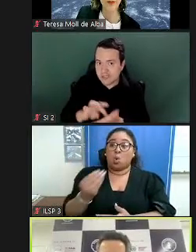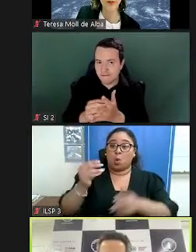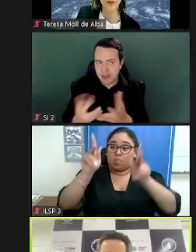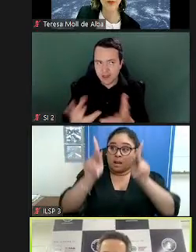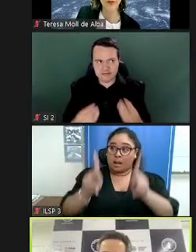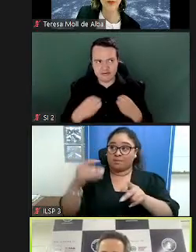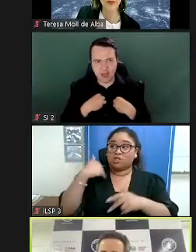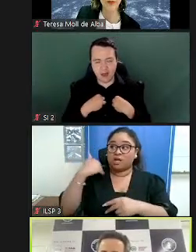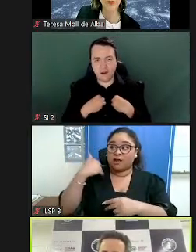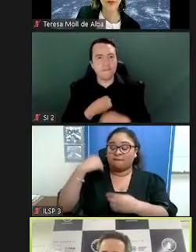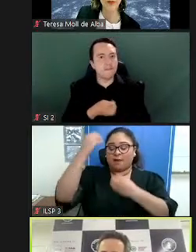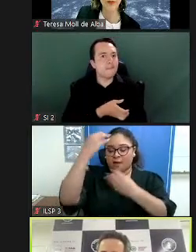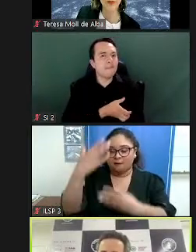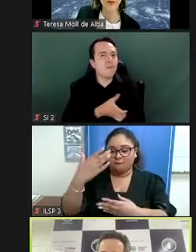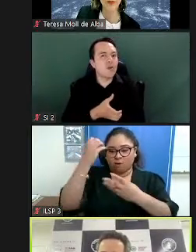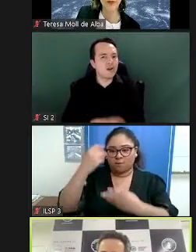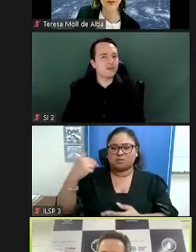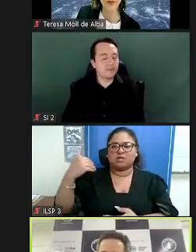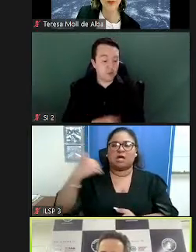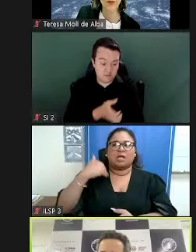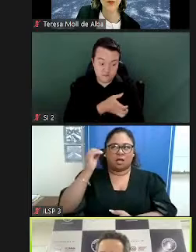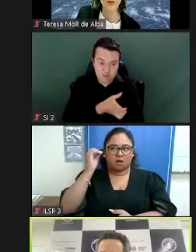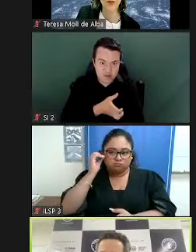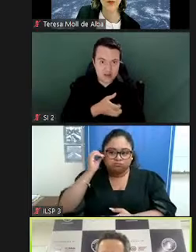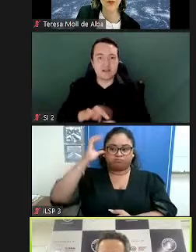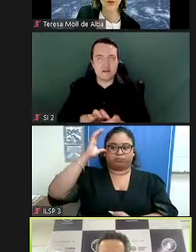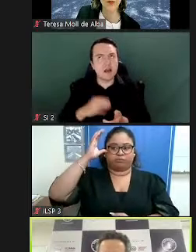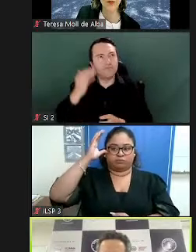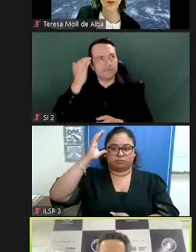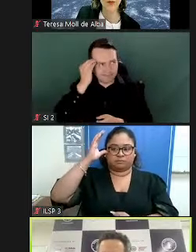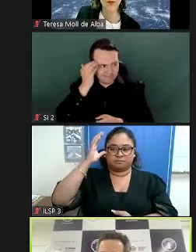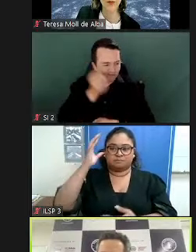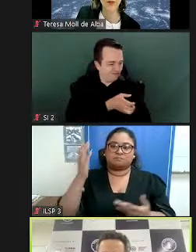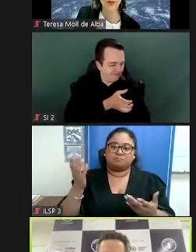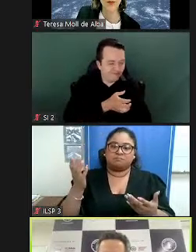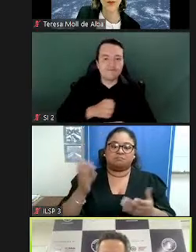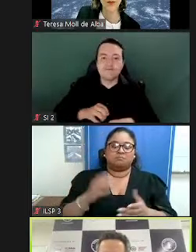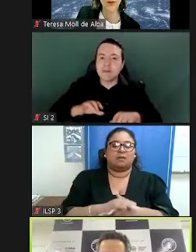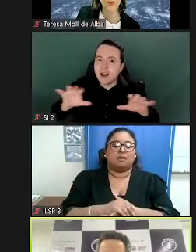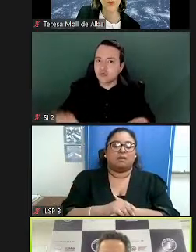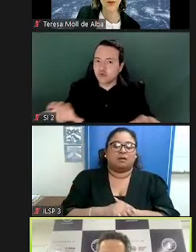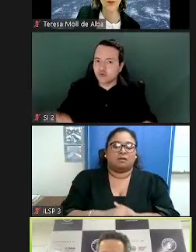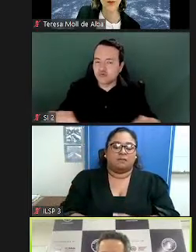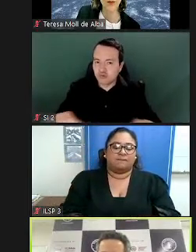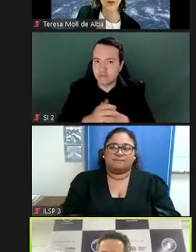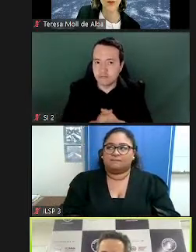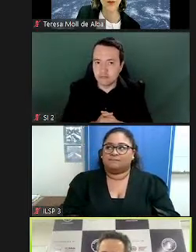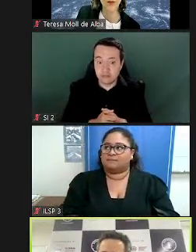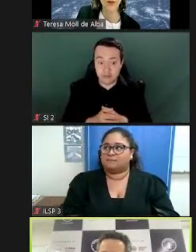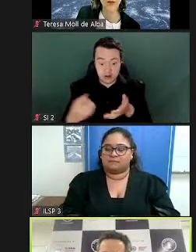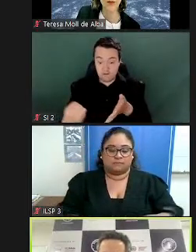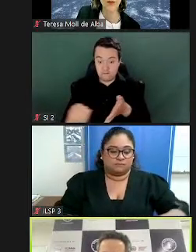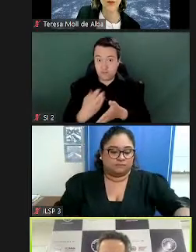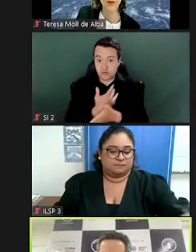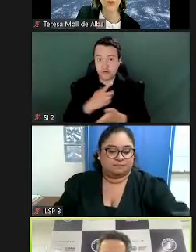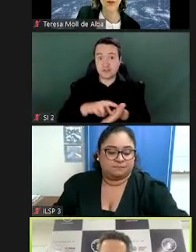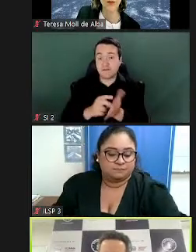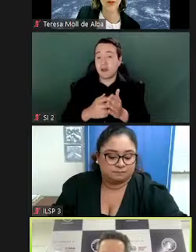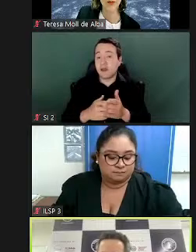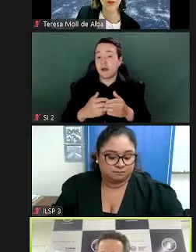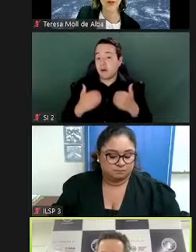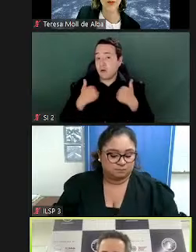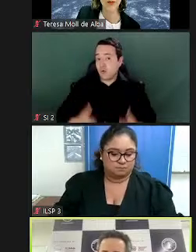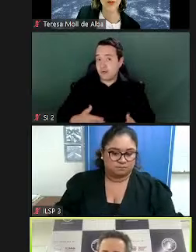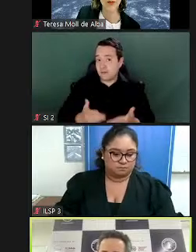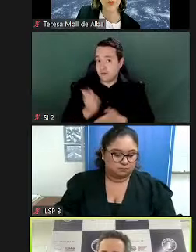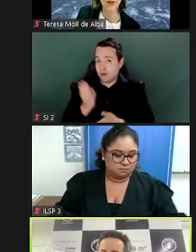power is the capacity to act act so access to information is a human right as this is a tool that generates